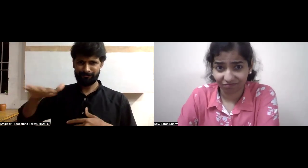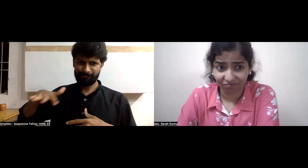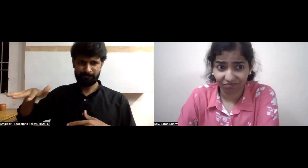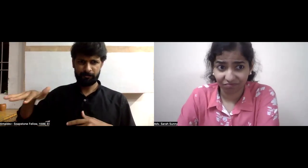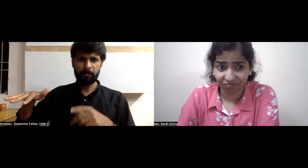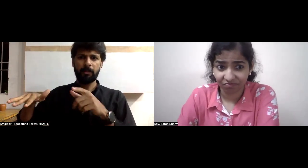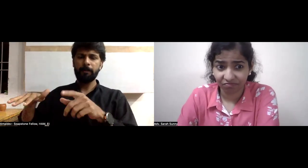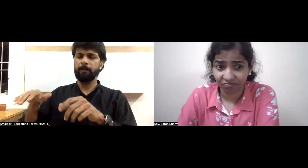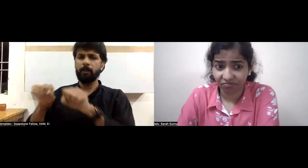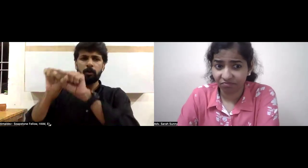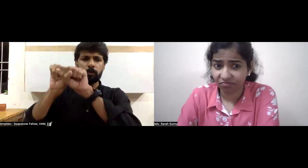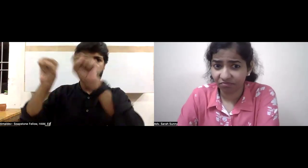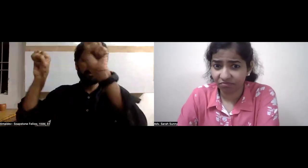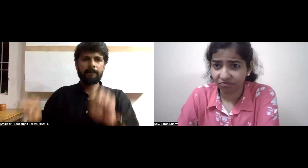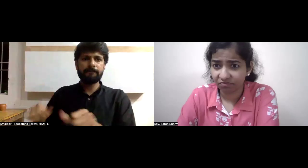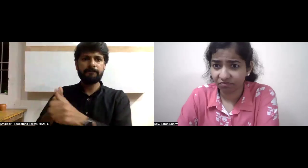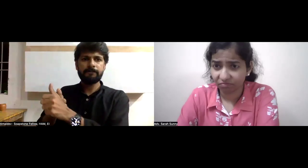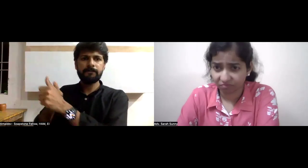There are many hearing lawyers,